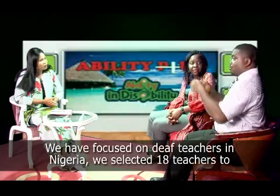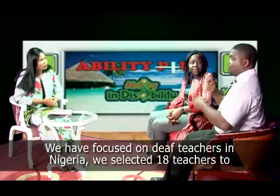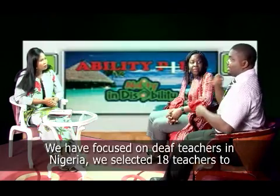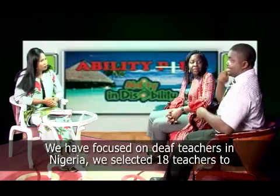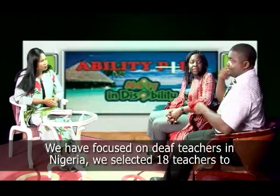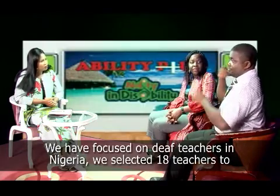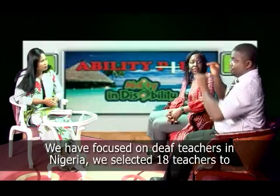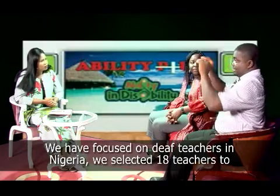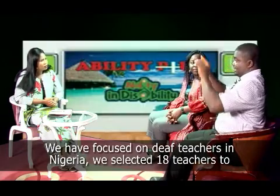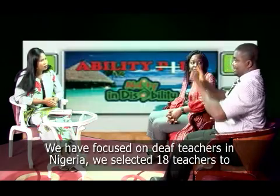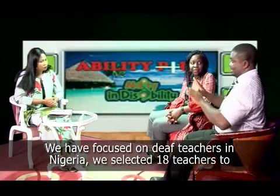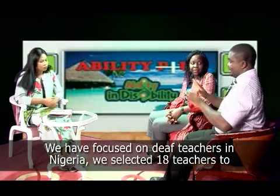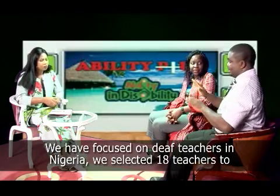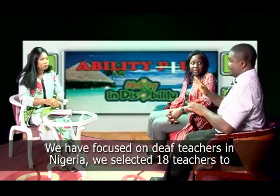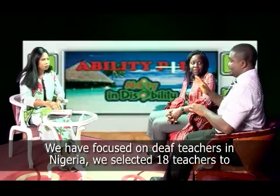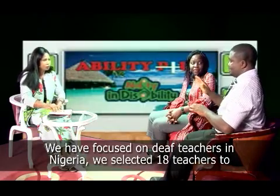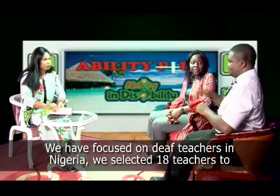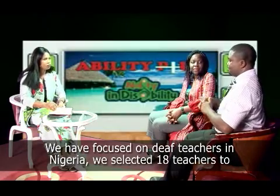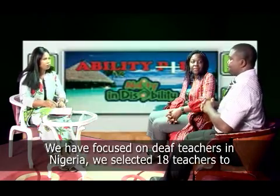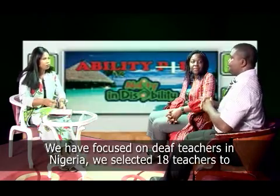We are focused on deaf teachers.